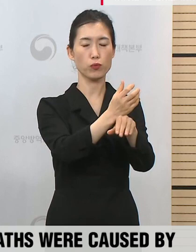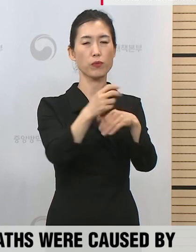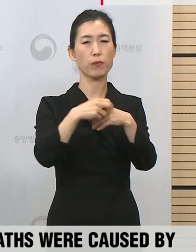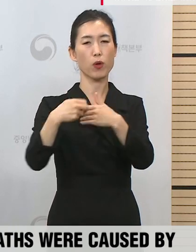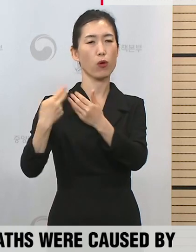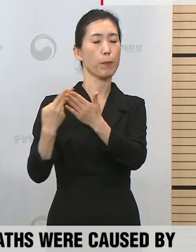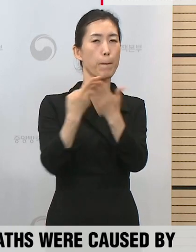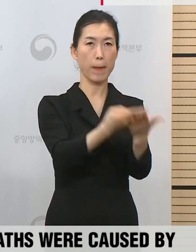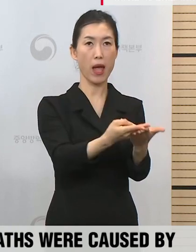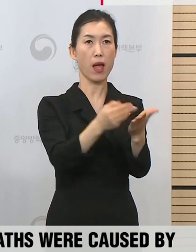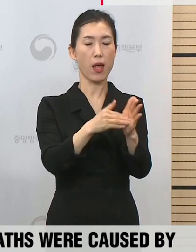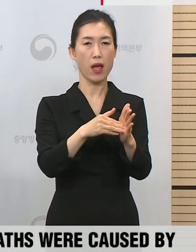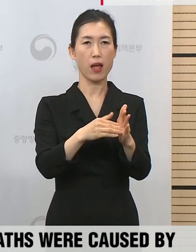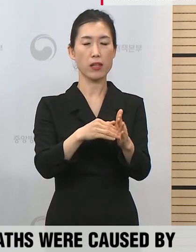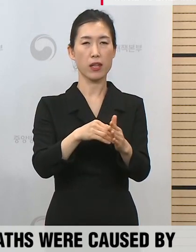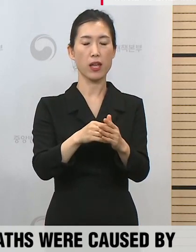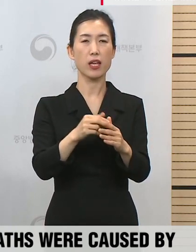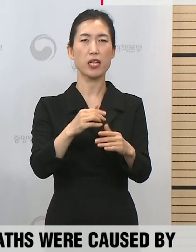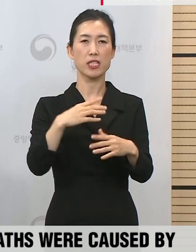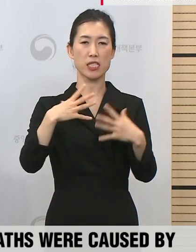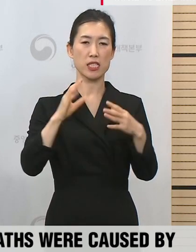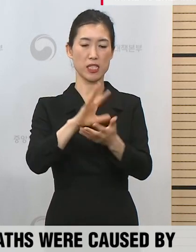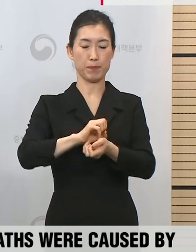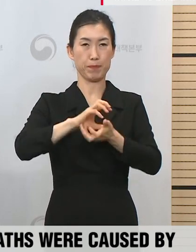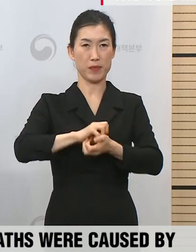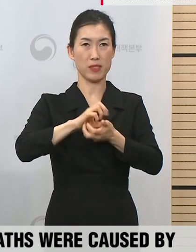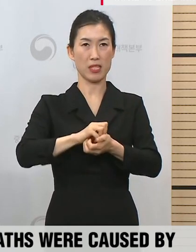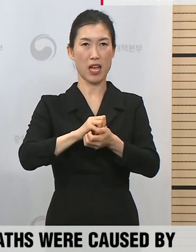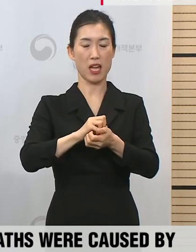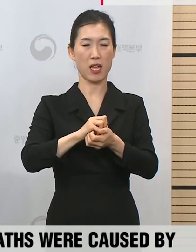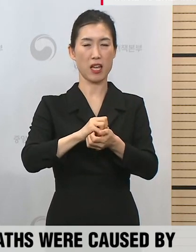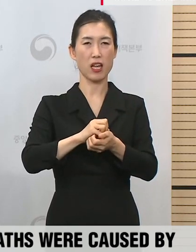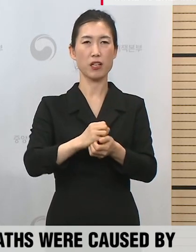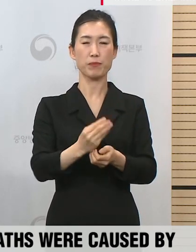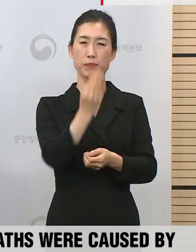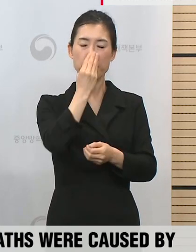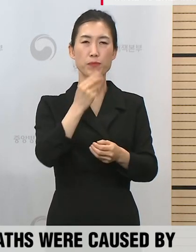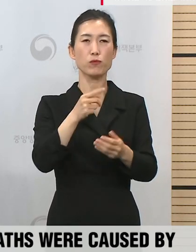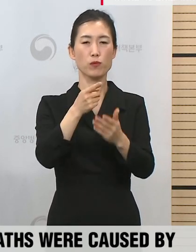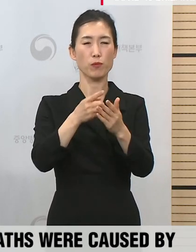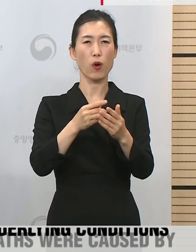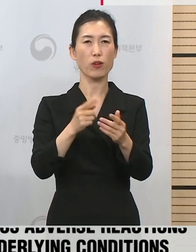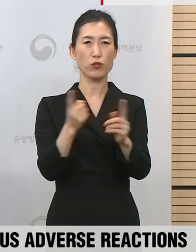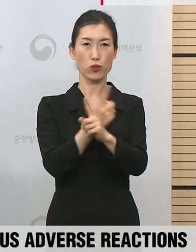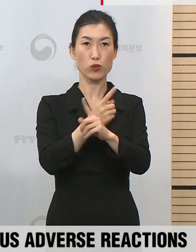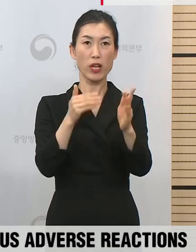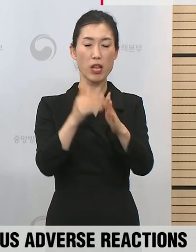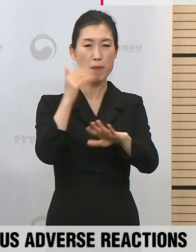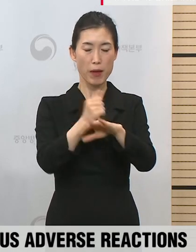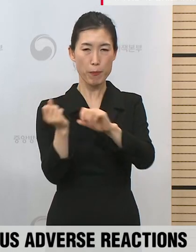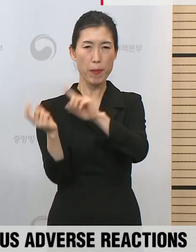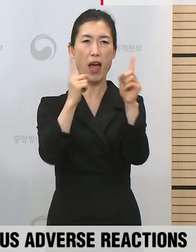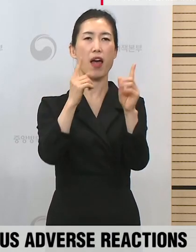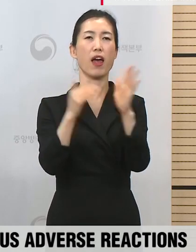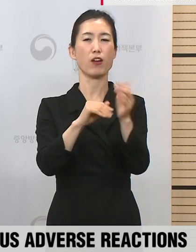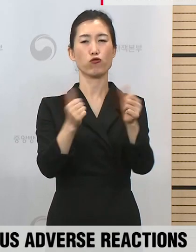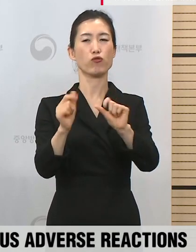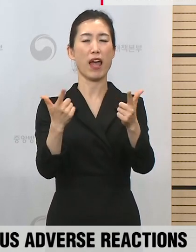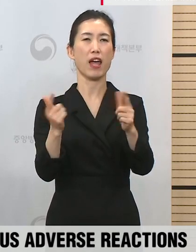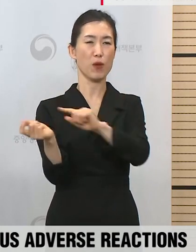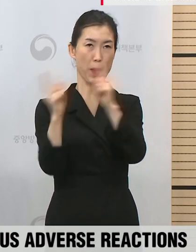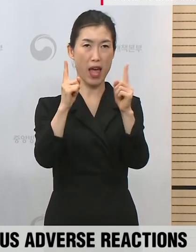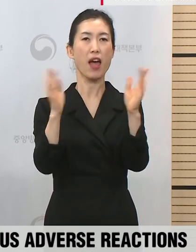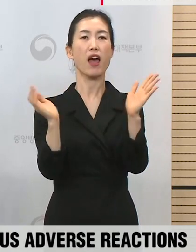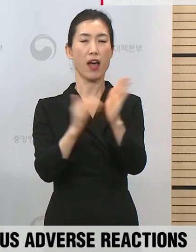breathing, and this person was directly transported to the ER. And went through emergency treatment.